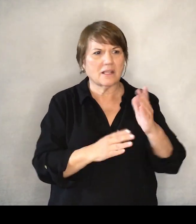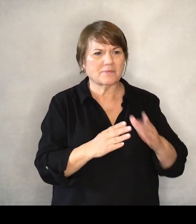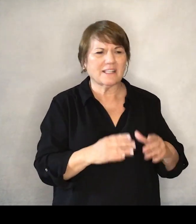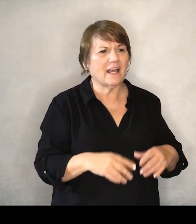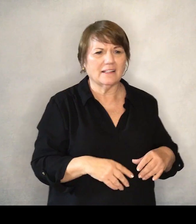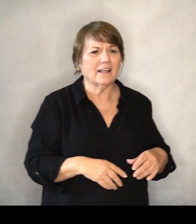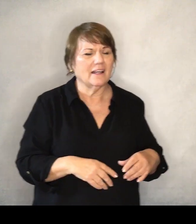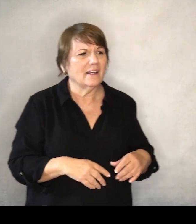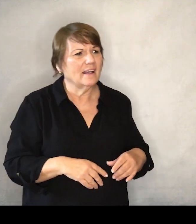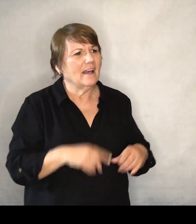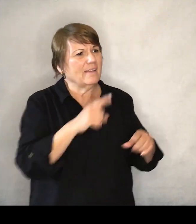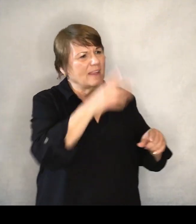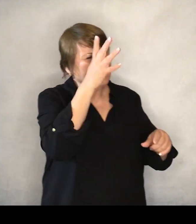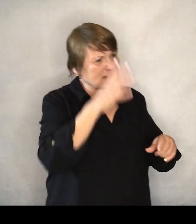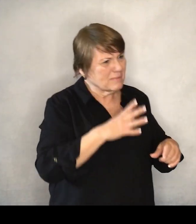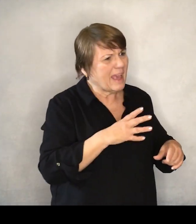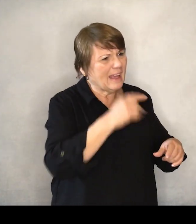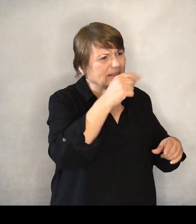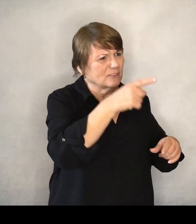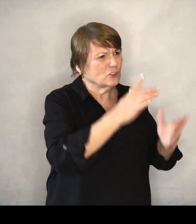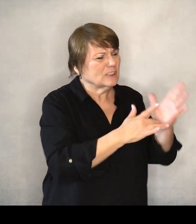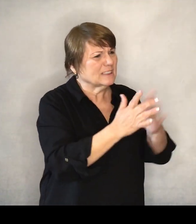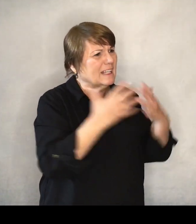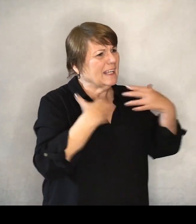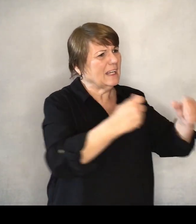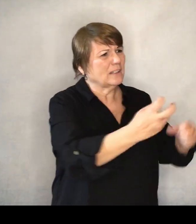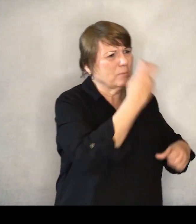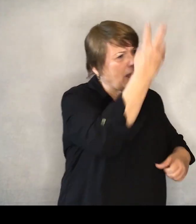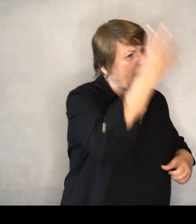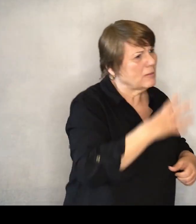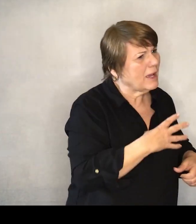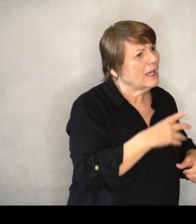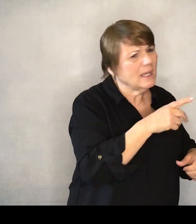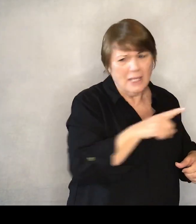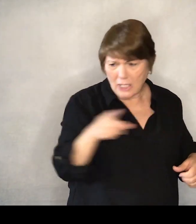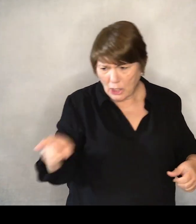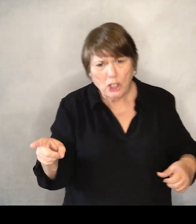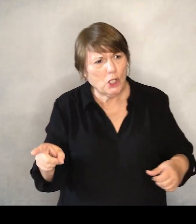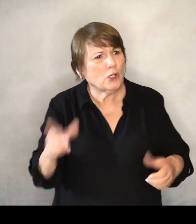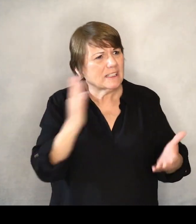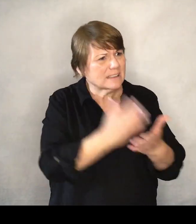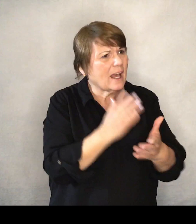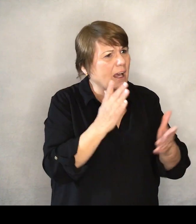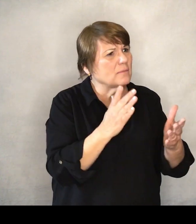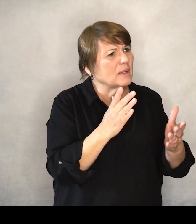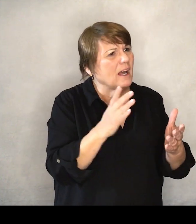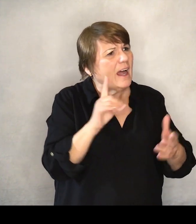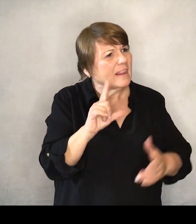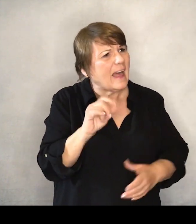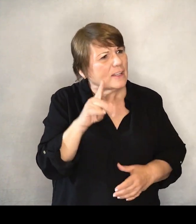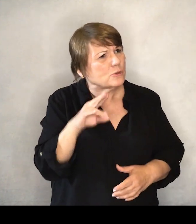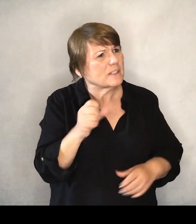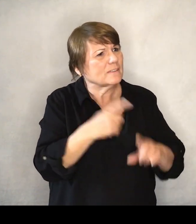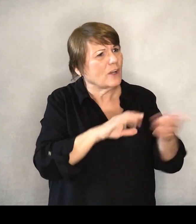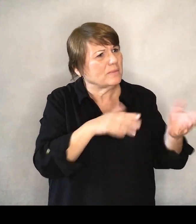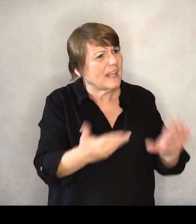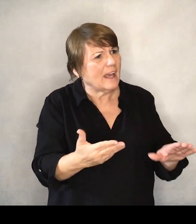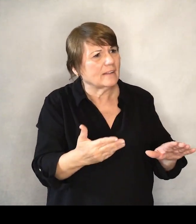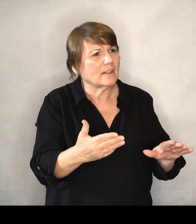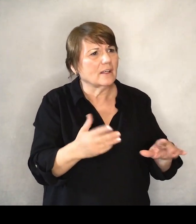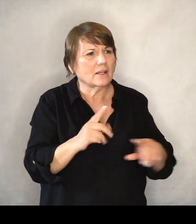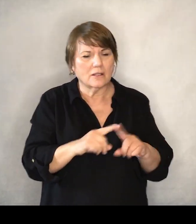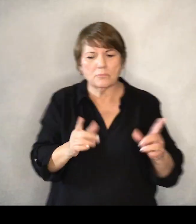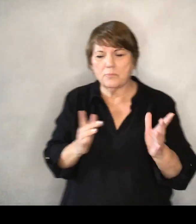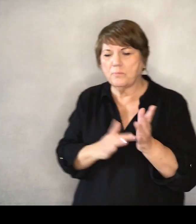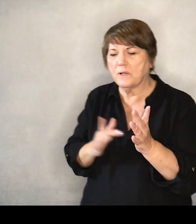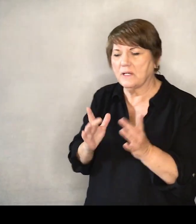"This man healed a blind man. Couldn't he have kept Lazarus from dying?" Jesus was still